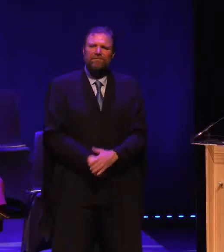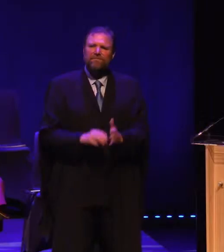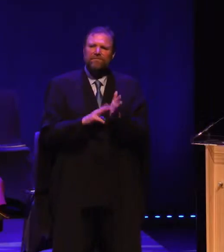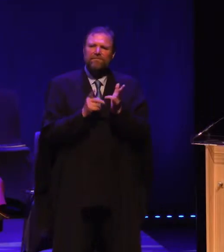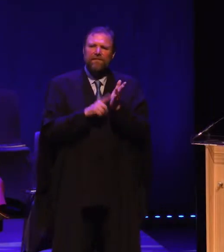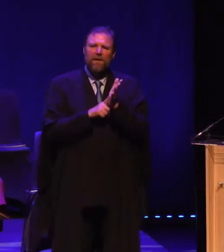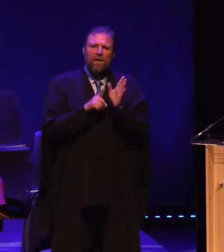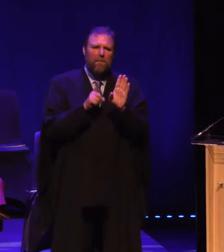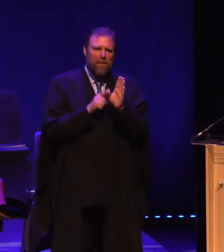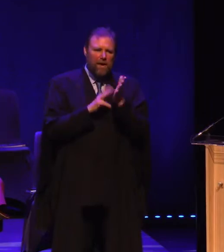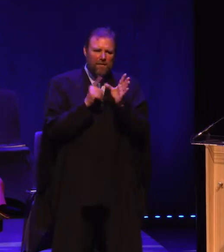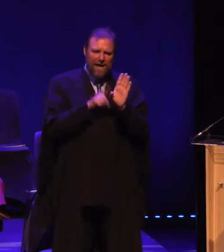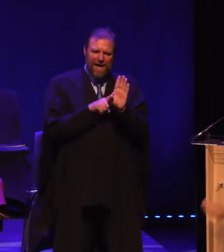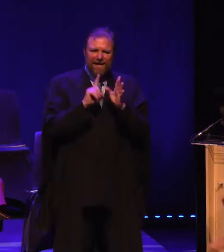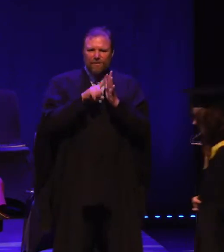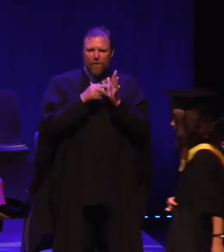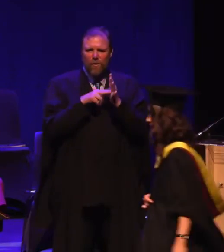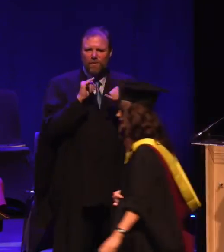Molly Mae Jones.